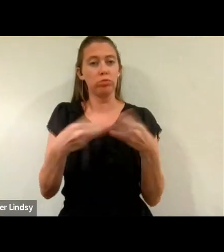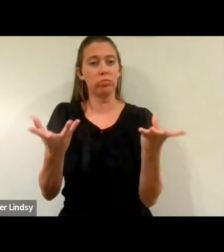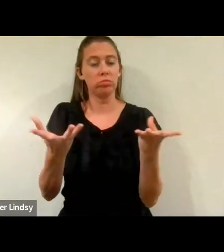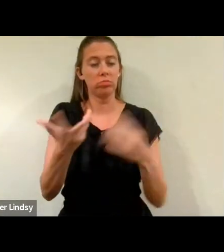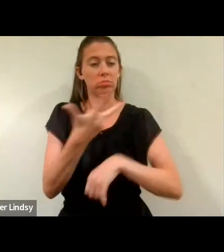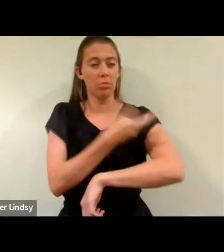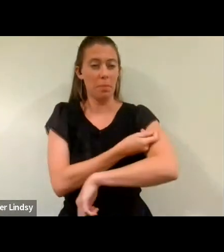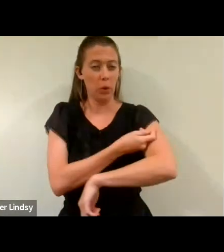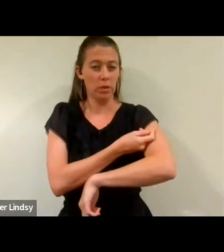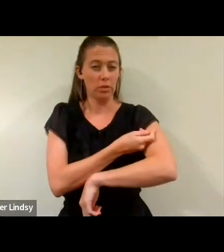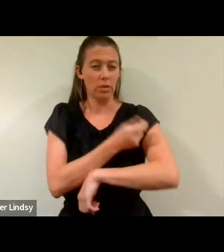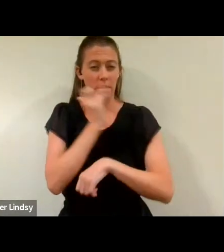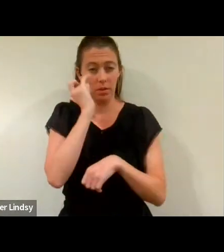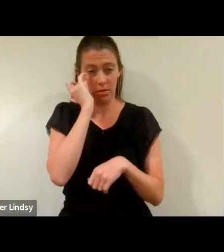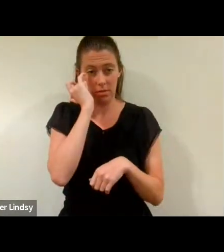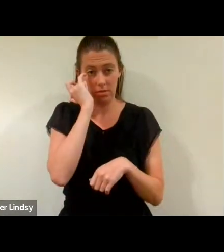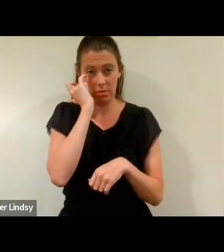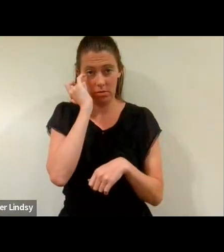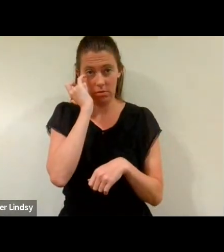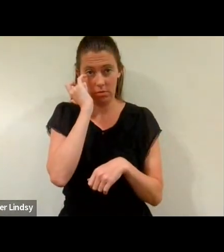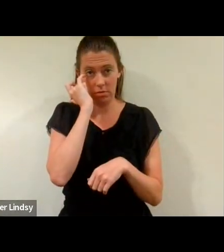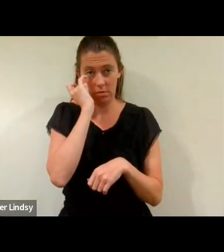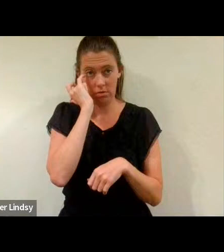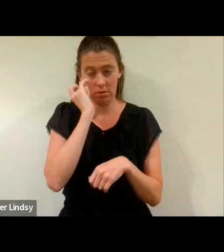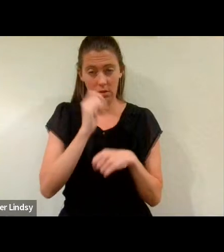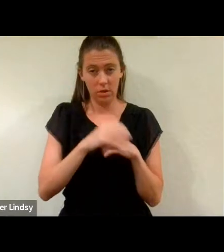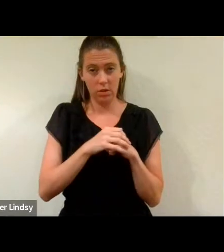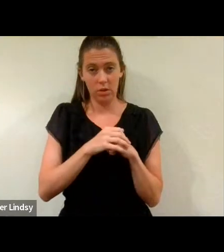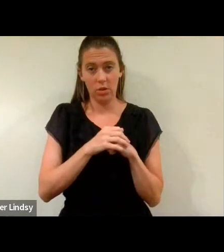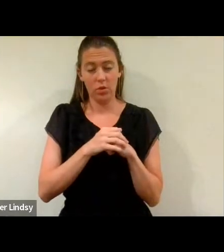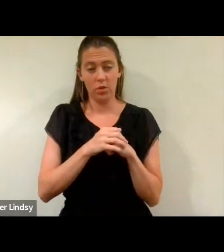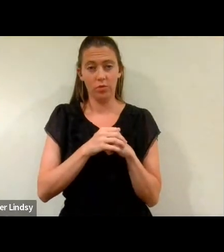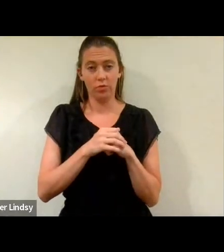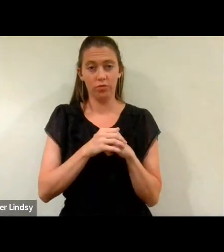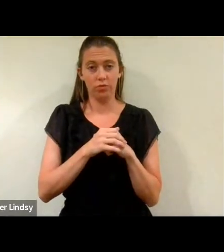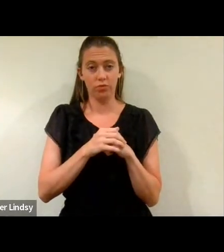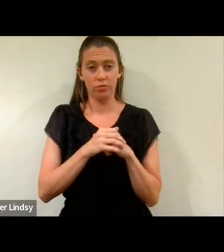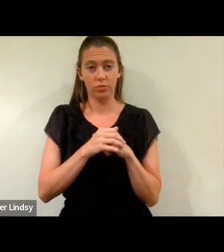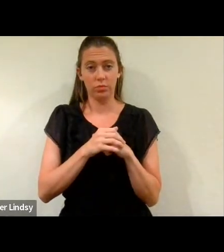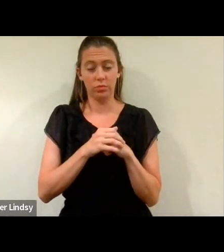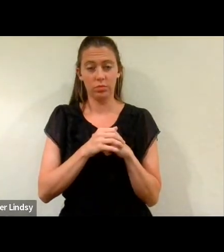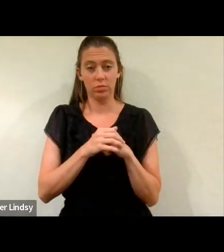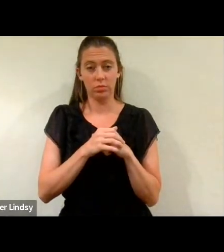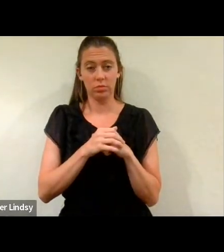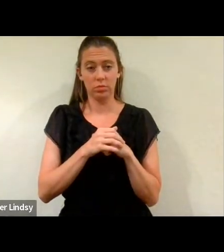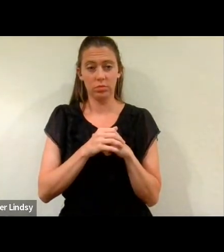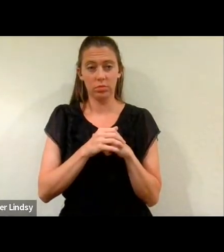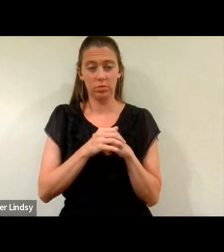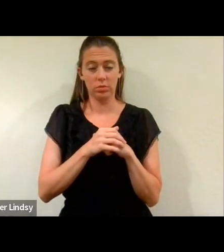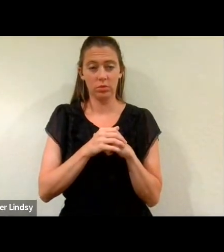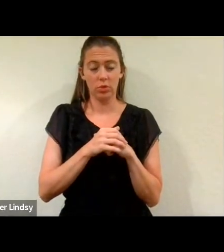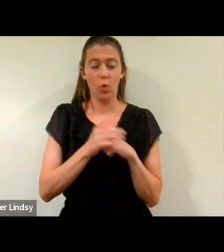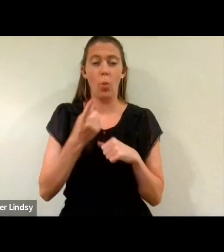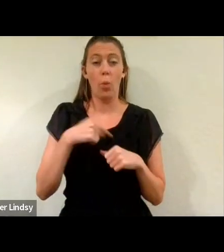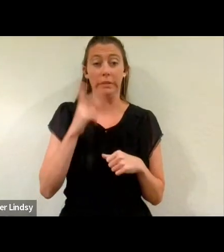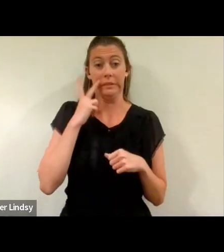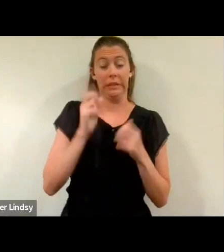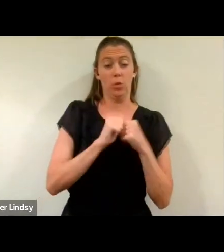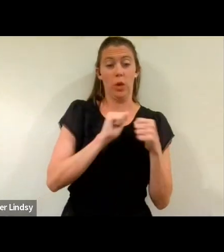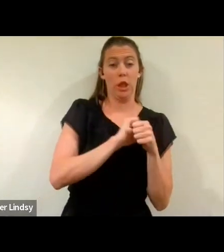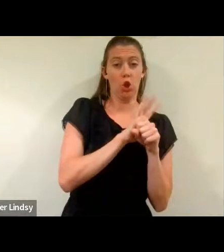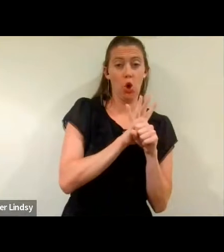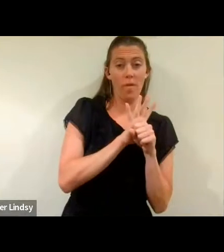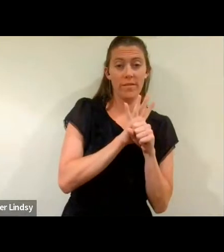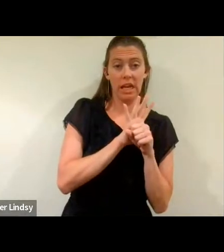sites that really, through the course of the pandemic, have really shown can reach some communities that would otherwise not